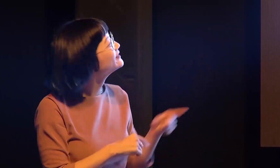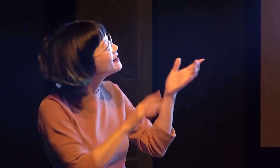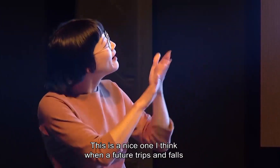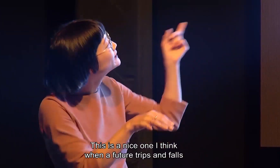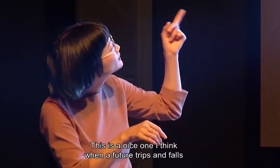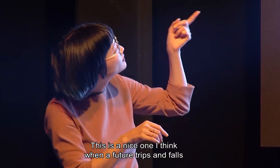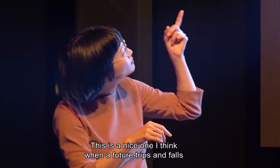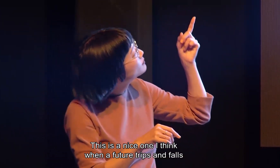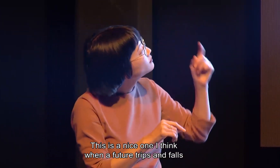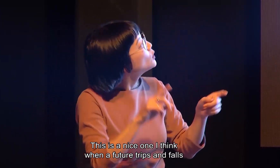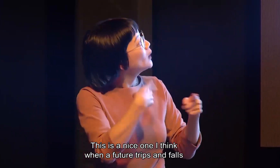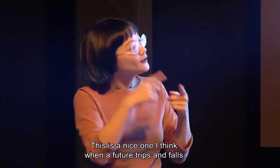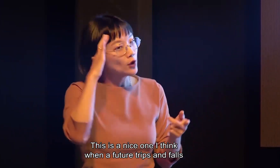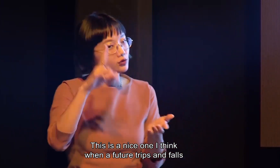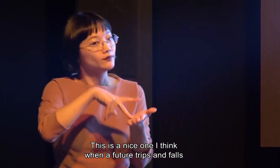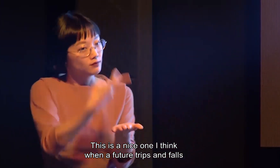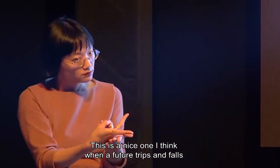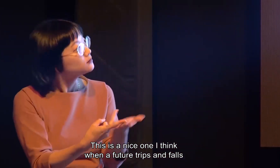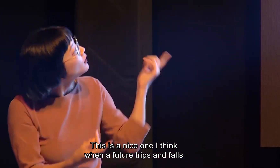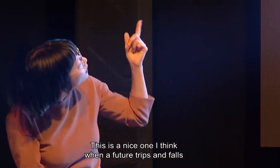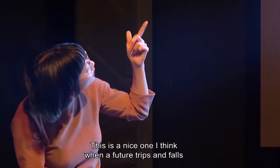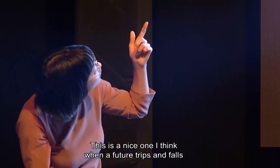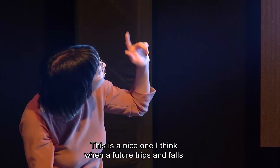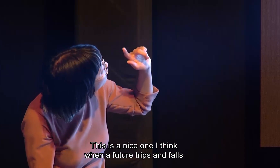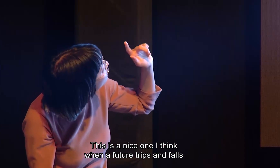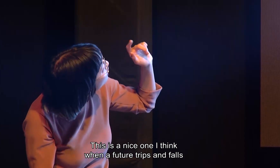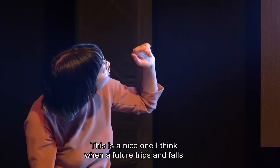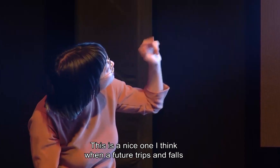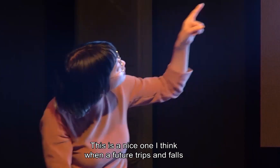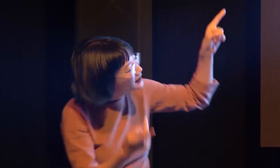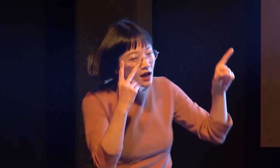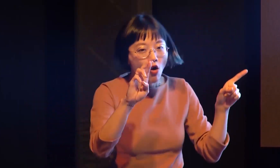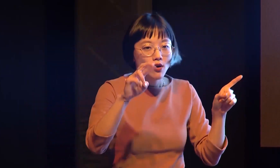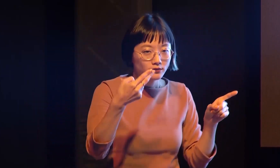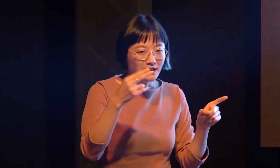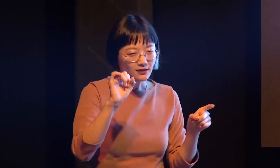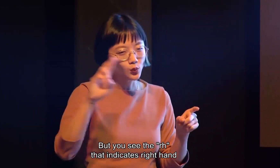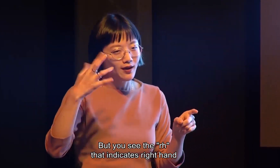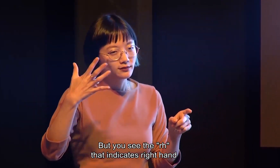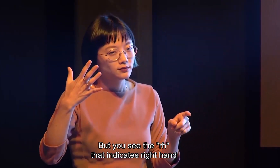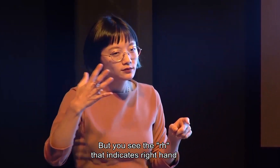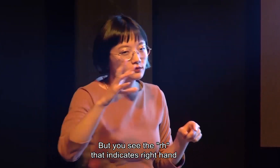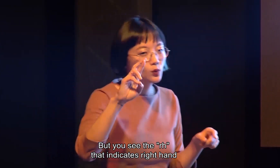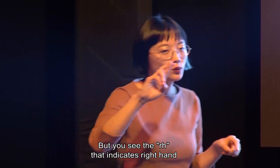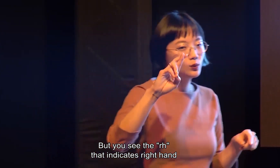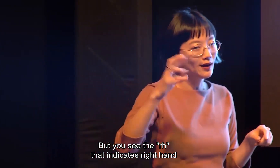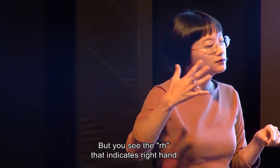This is a nice one, I think, when a future trips and falls. But you see the RH